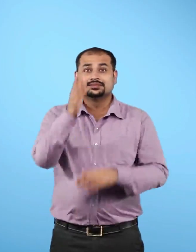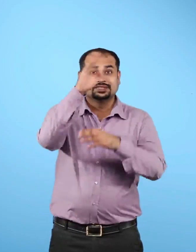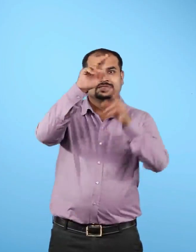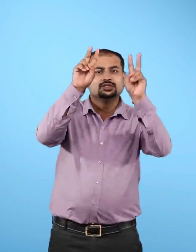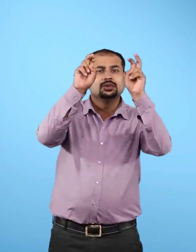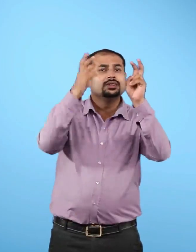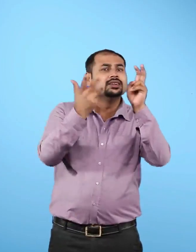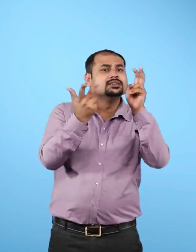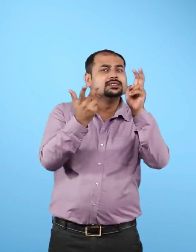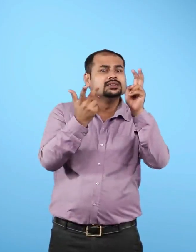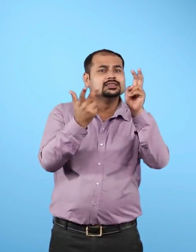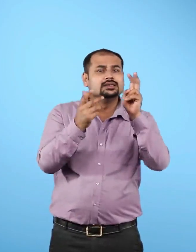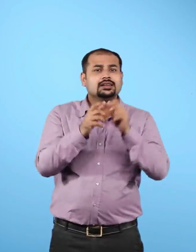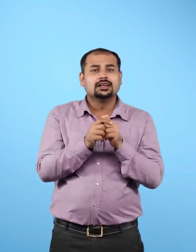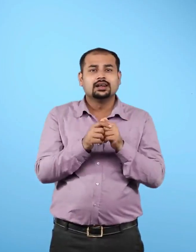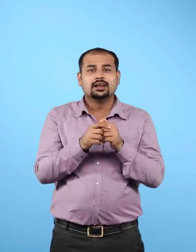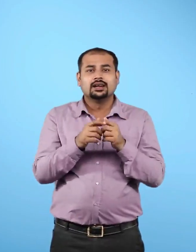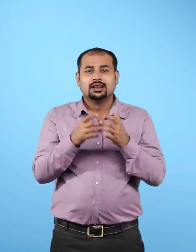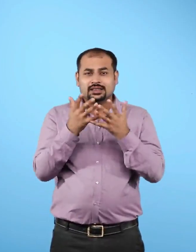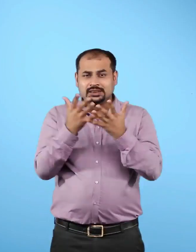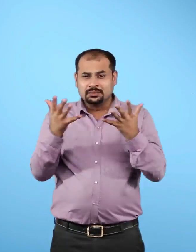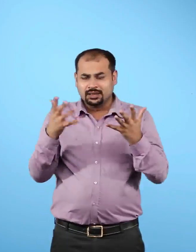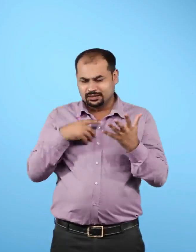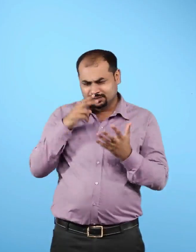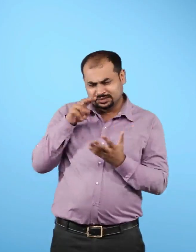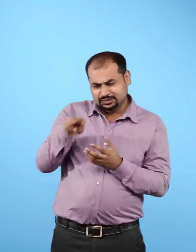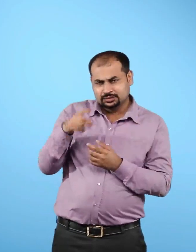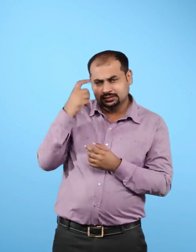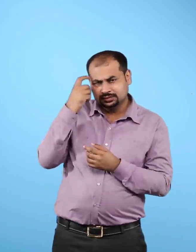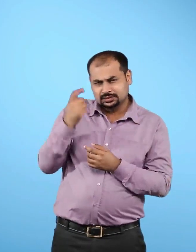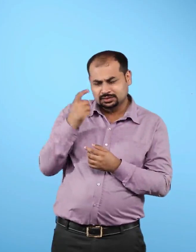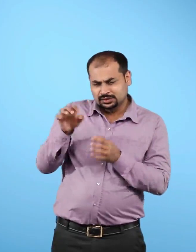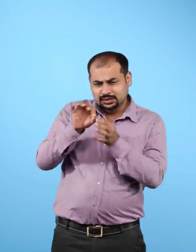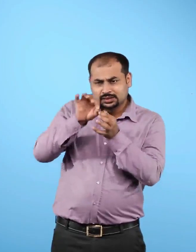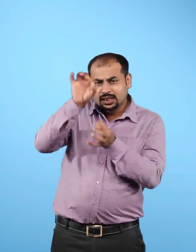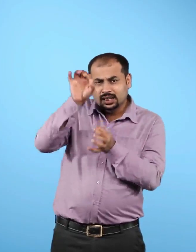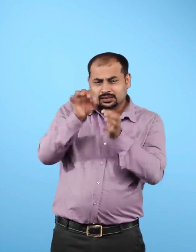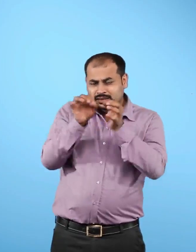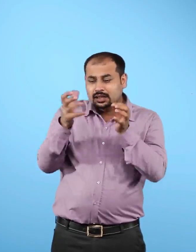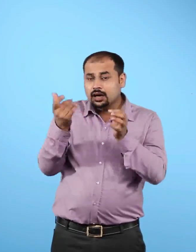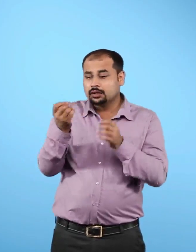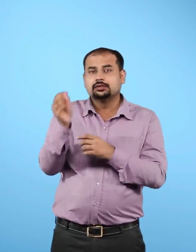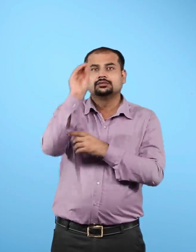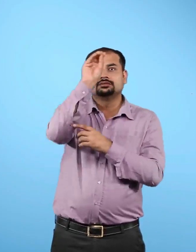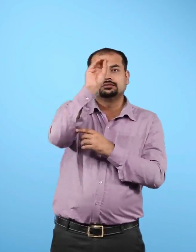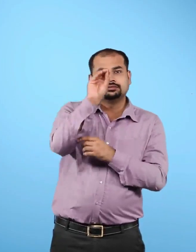Its heading is Your Guess in Centimeters, Length and